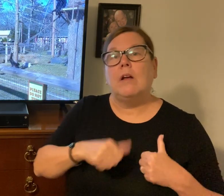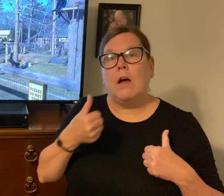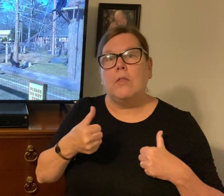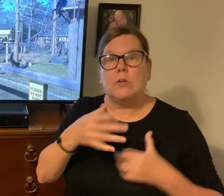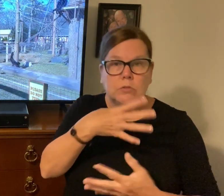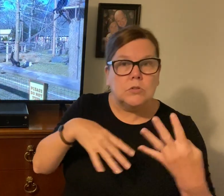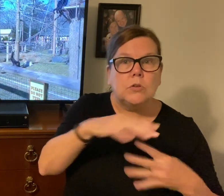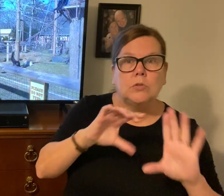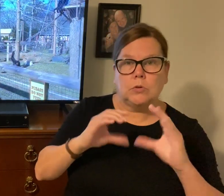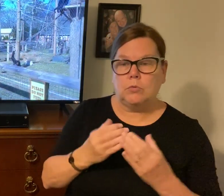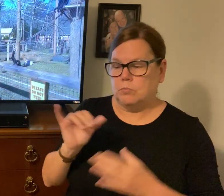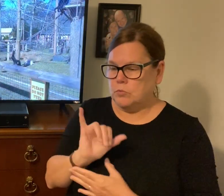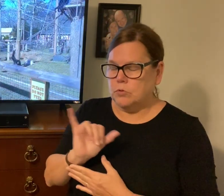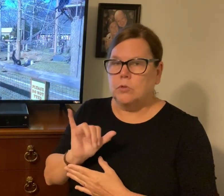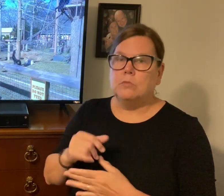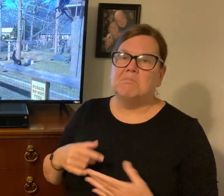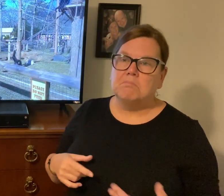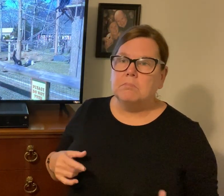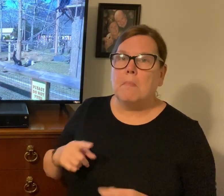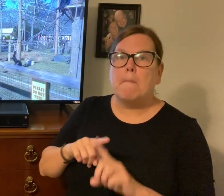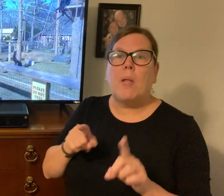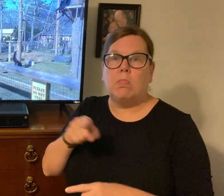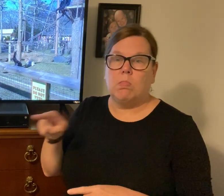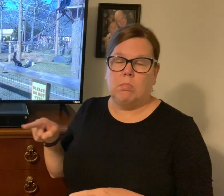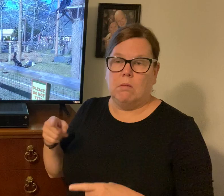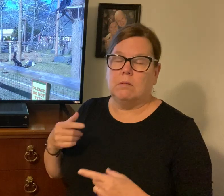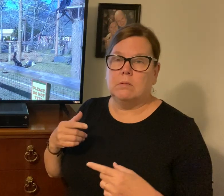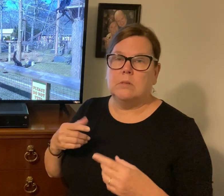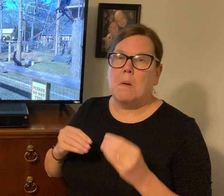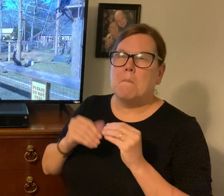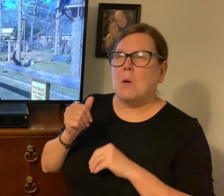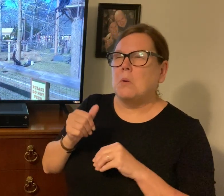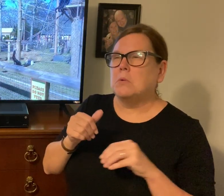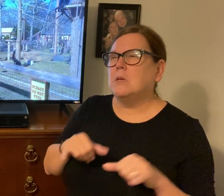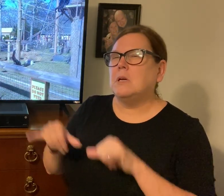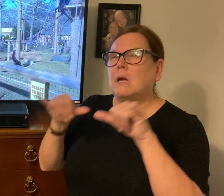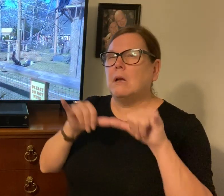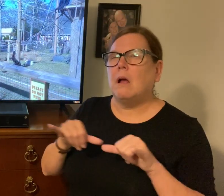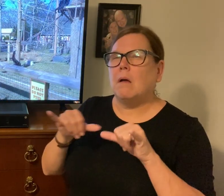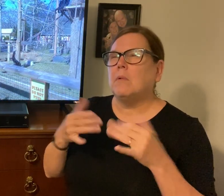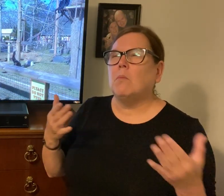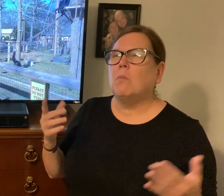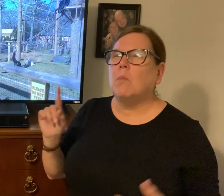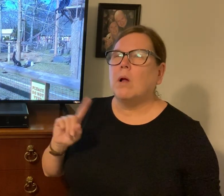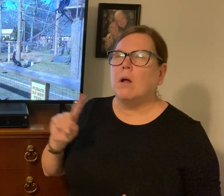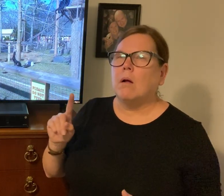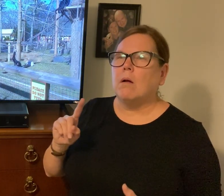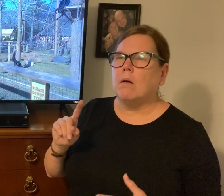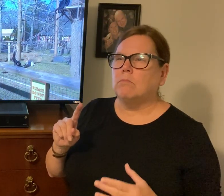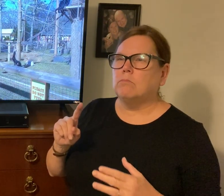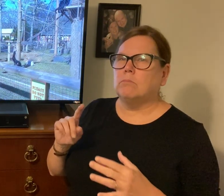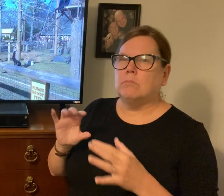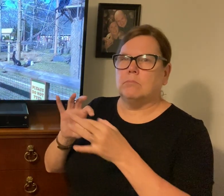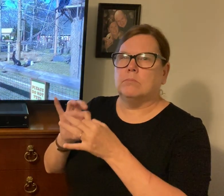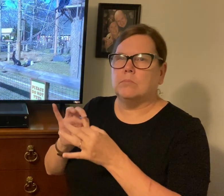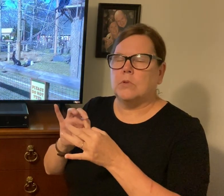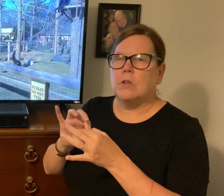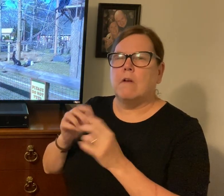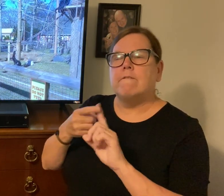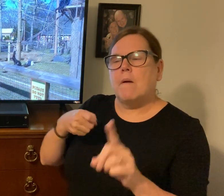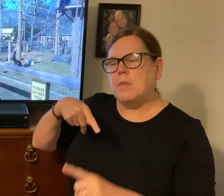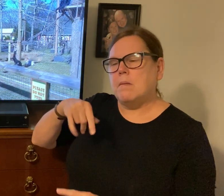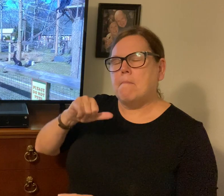like other animals. They might have different social groupings, but these guys are most commonly found in these bonded pairs. These guys came from Pittsburgh